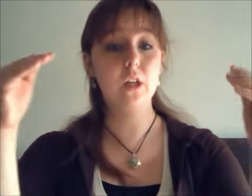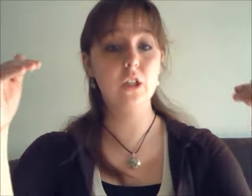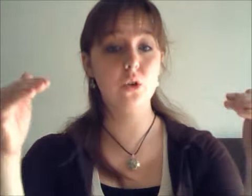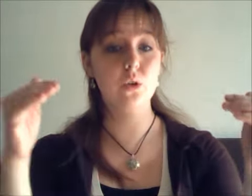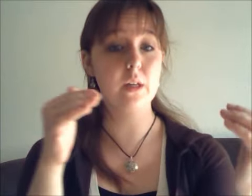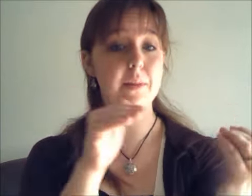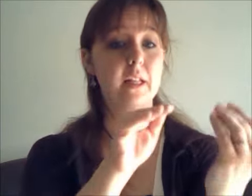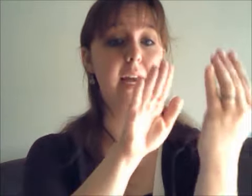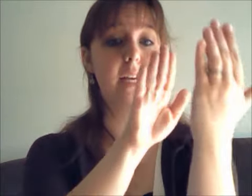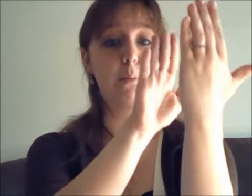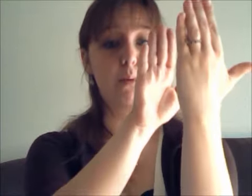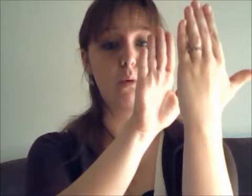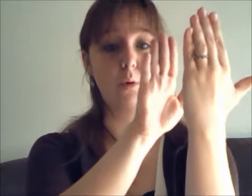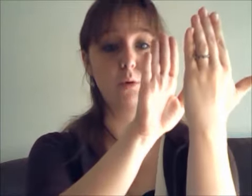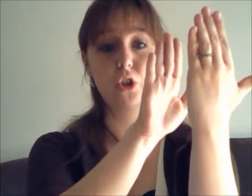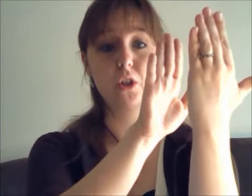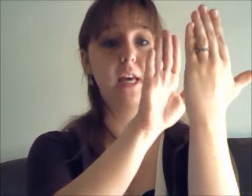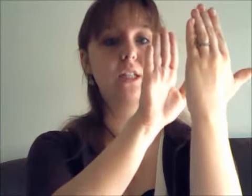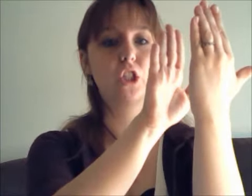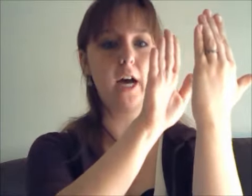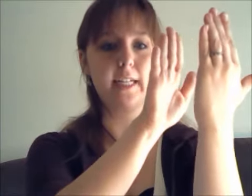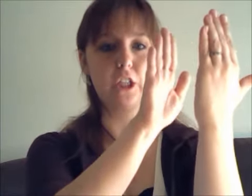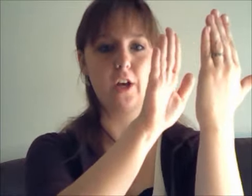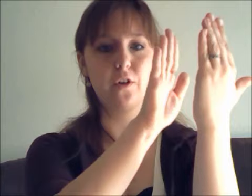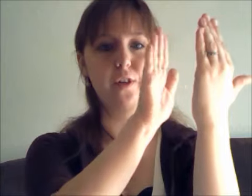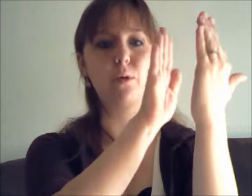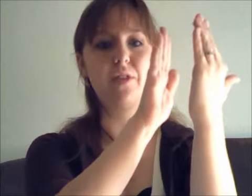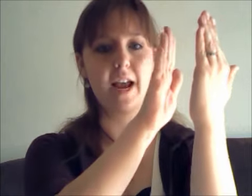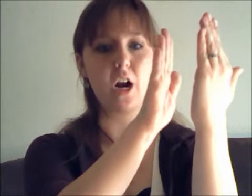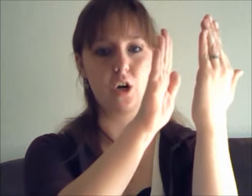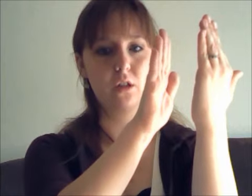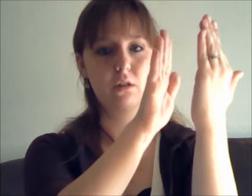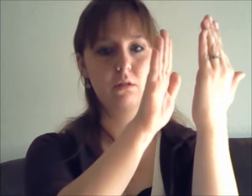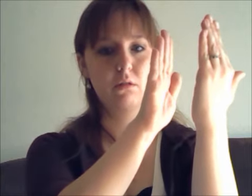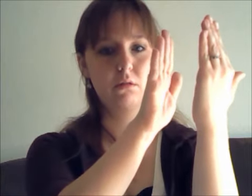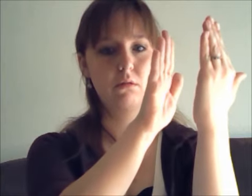do something like approach. They saw each other. They were there.